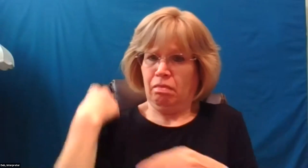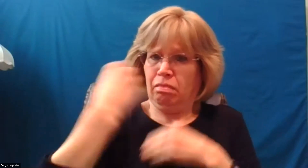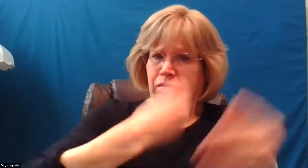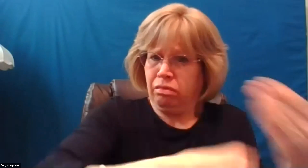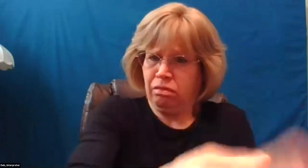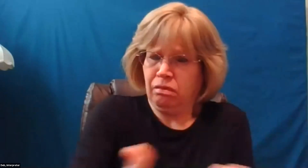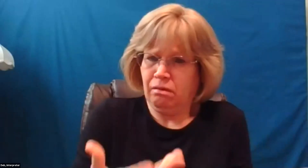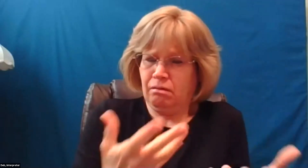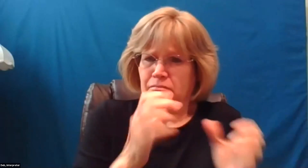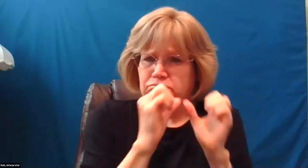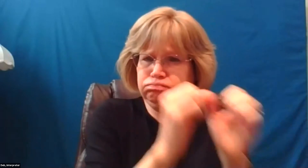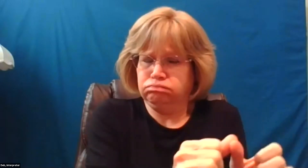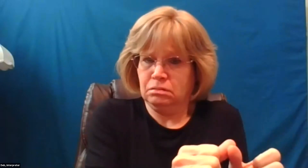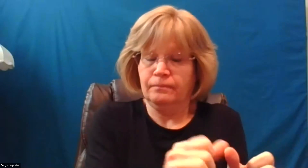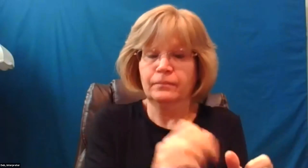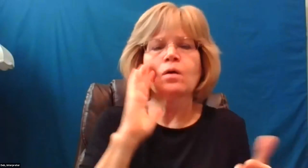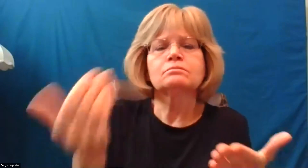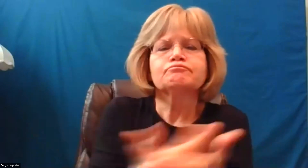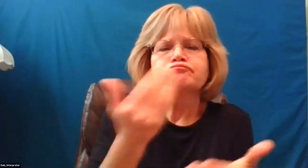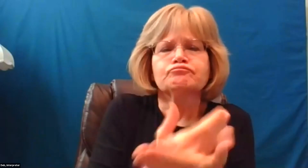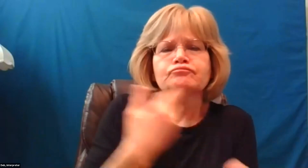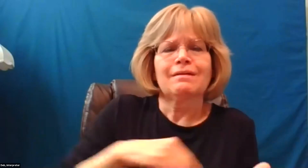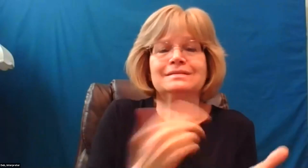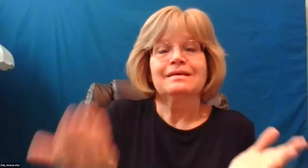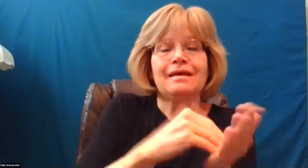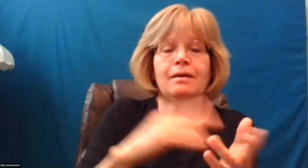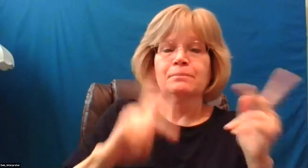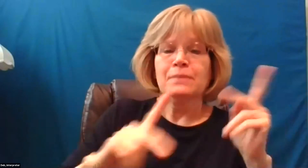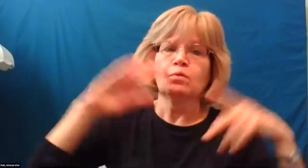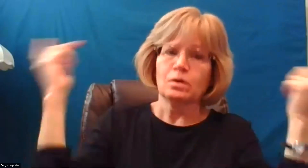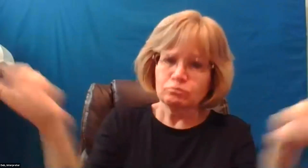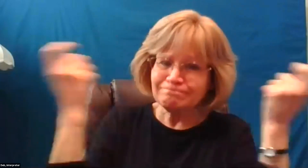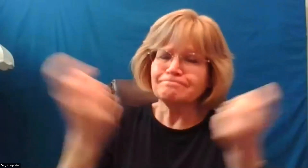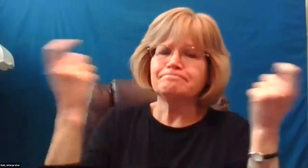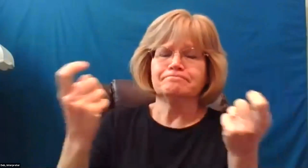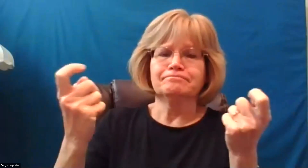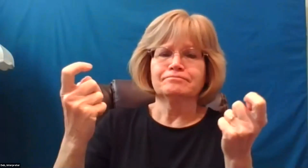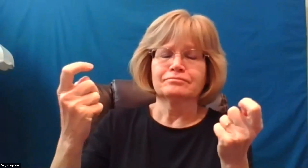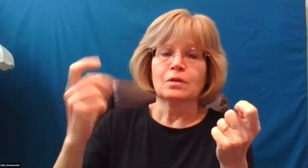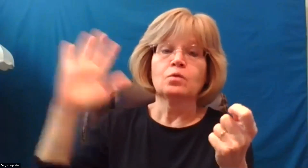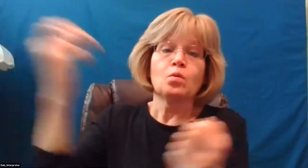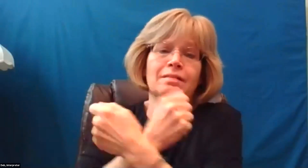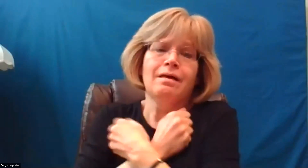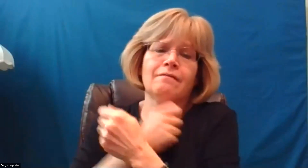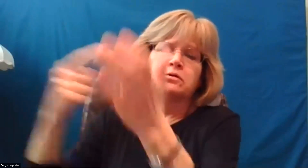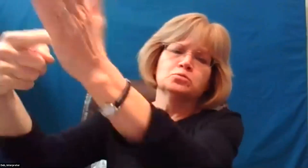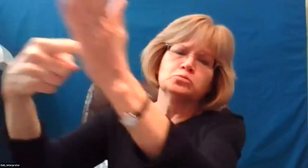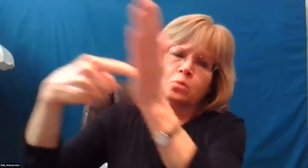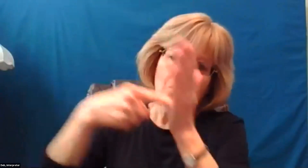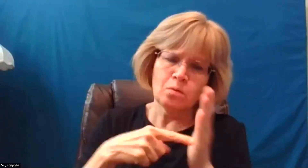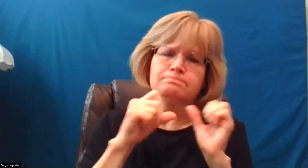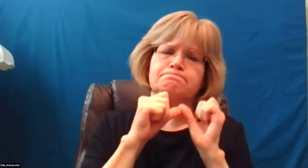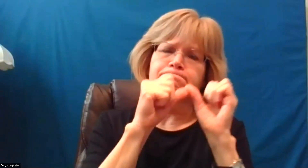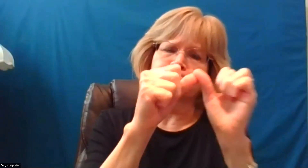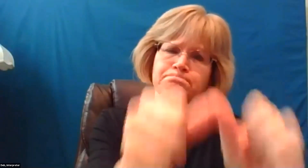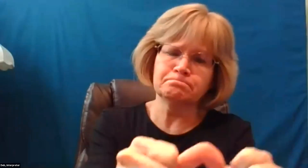generations? Will you not revive us again so that your people may rejoice in you? Show us your steadfast love, O Lord, and grant us